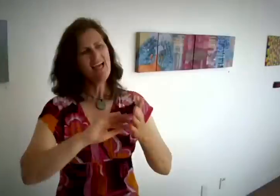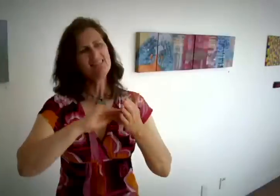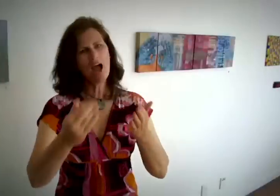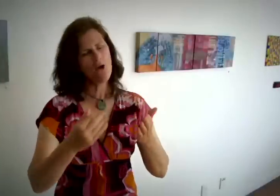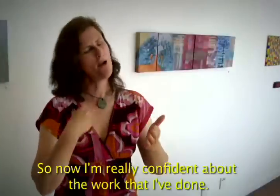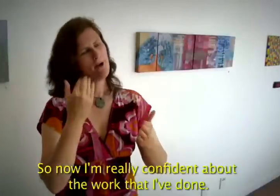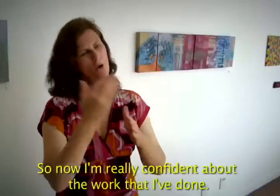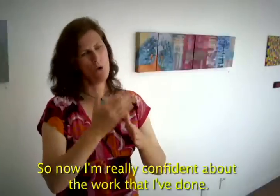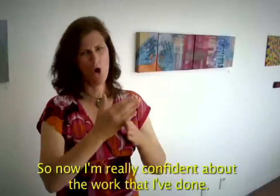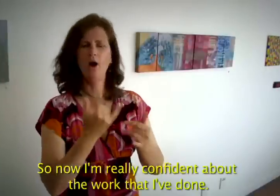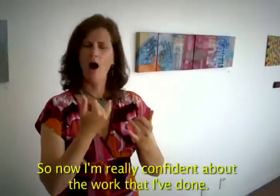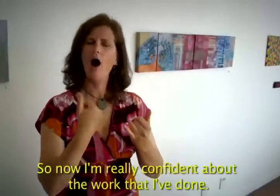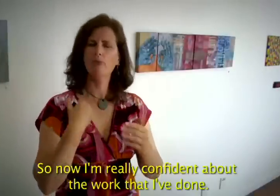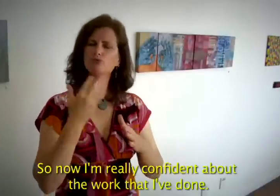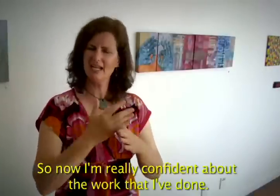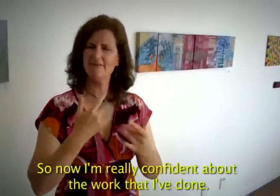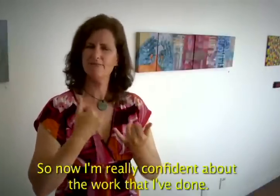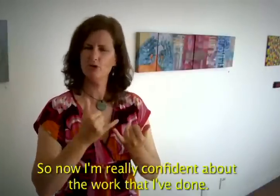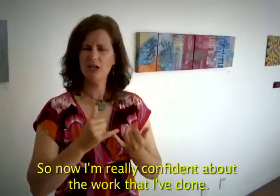be here tonight.